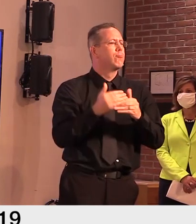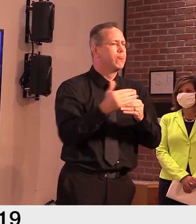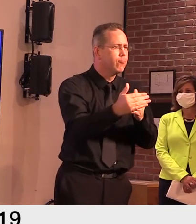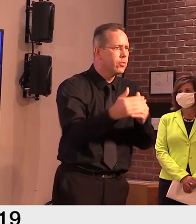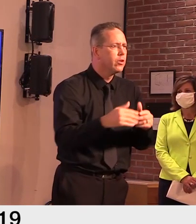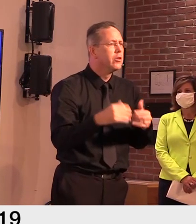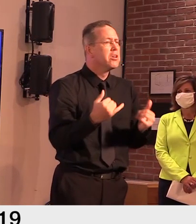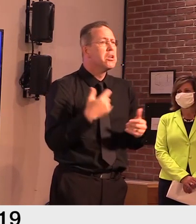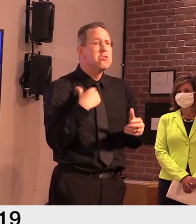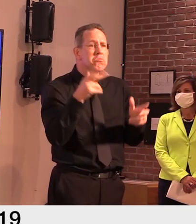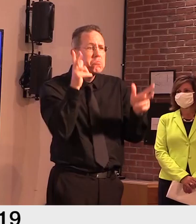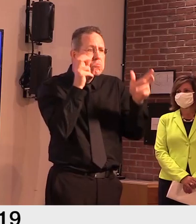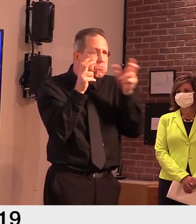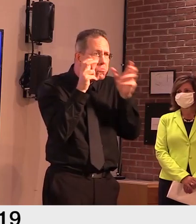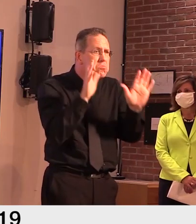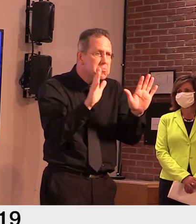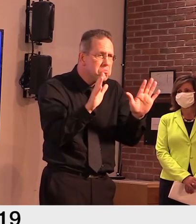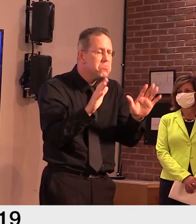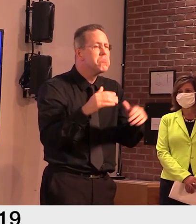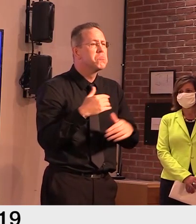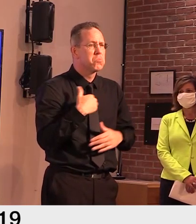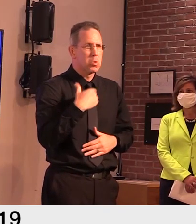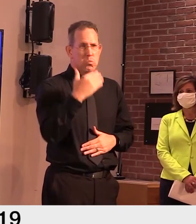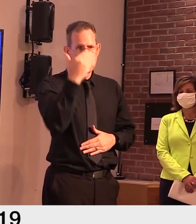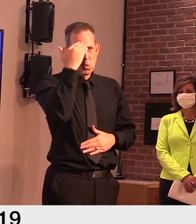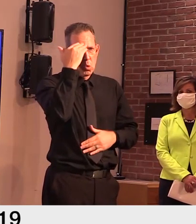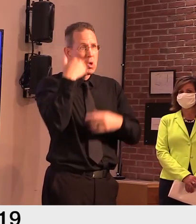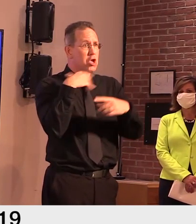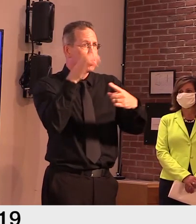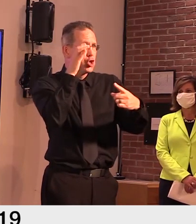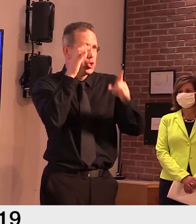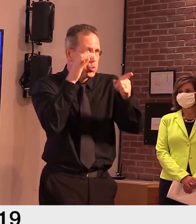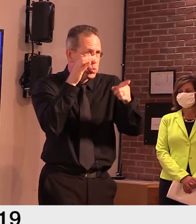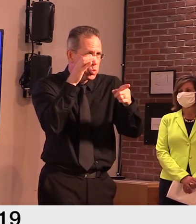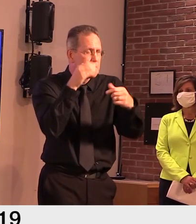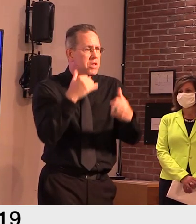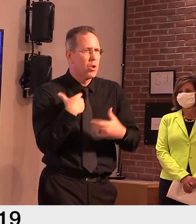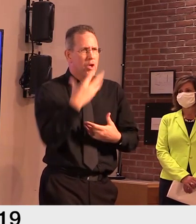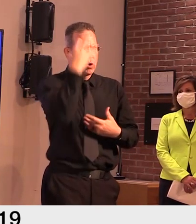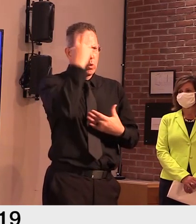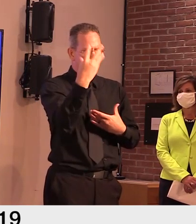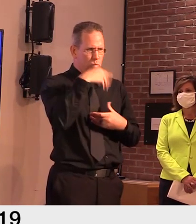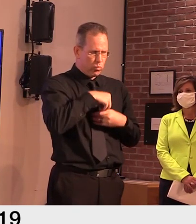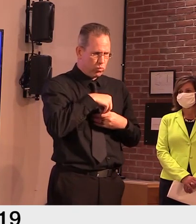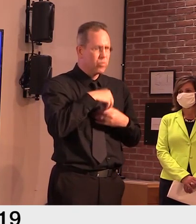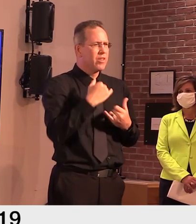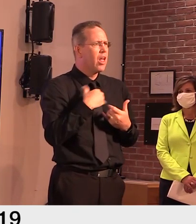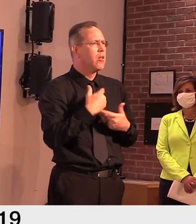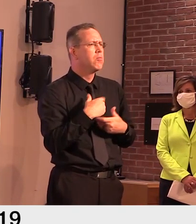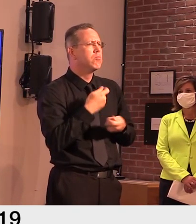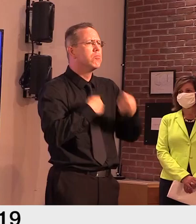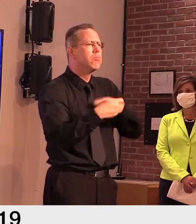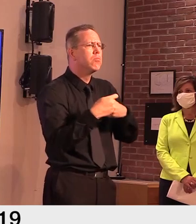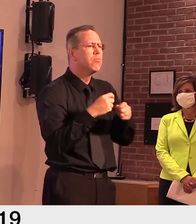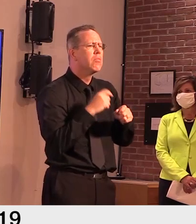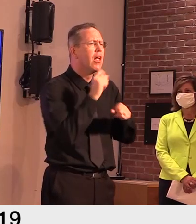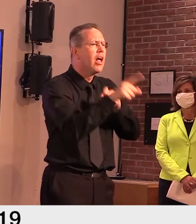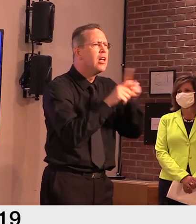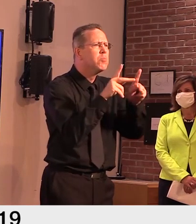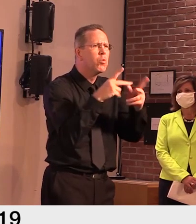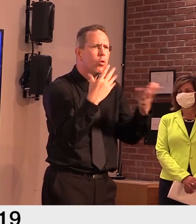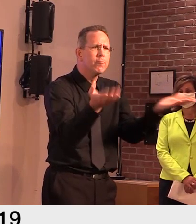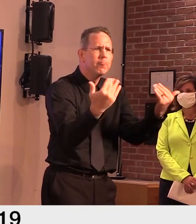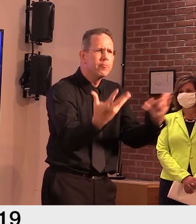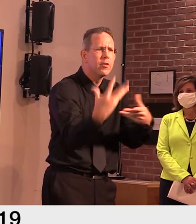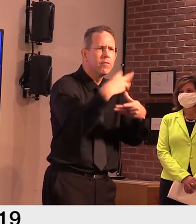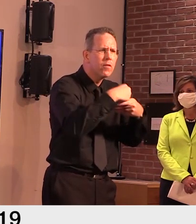It's important to listen and learn. The governor has said that numerous times. And then, once you have listened and